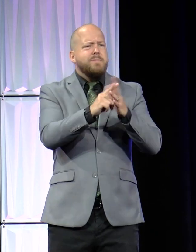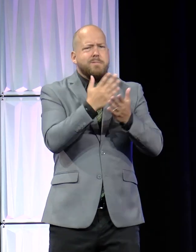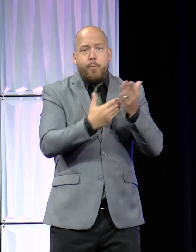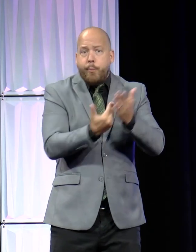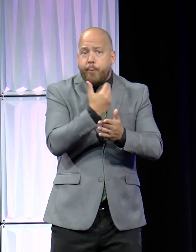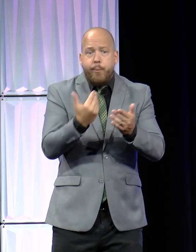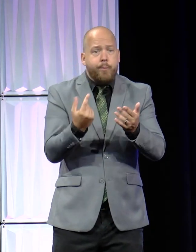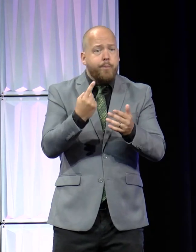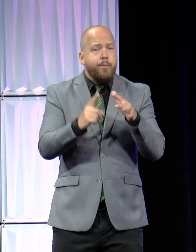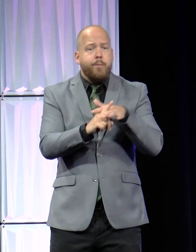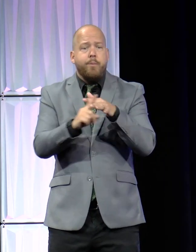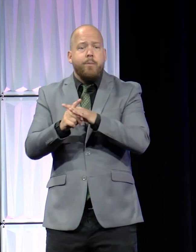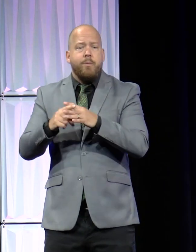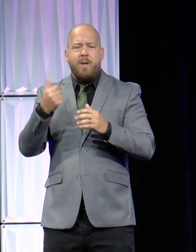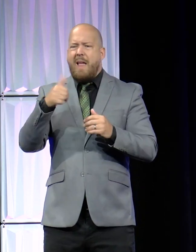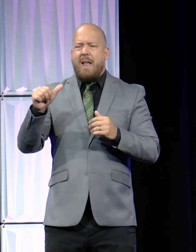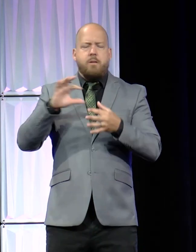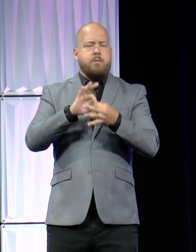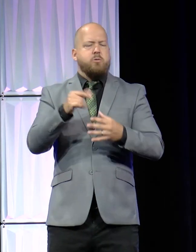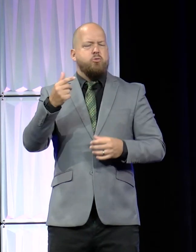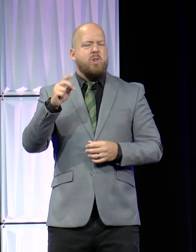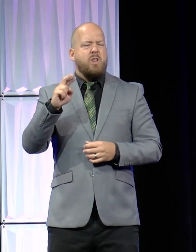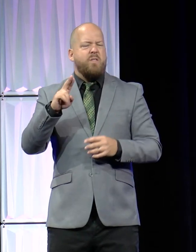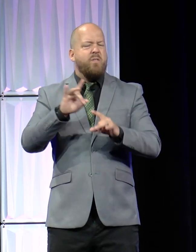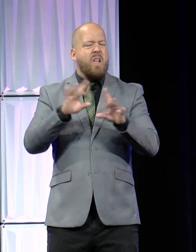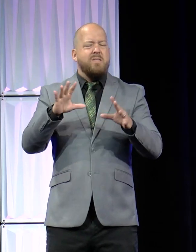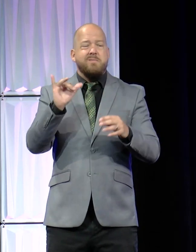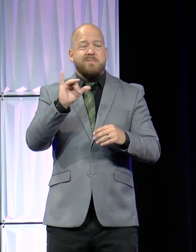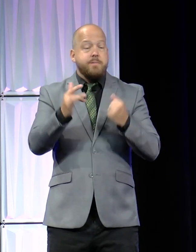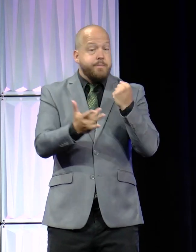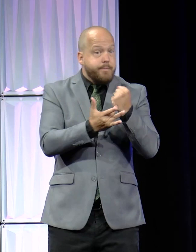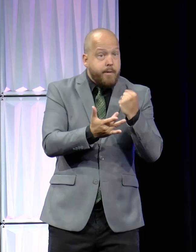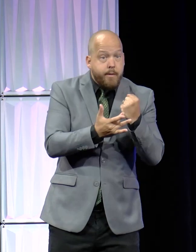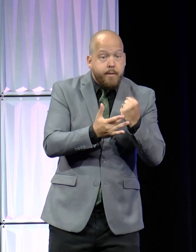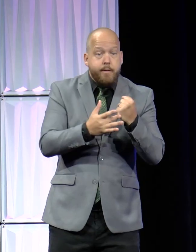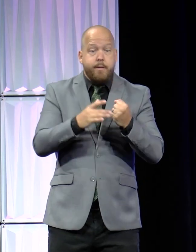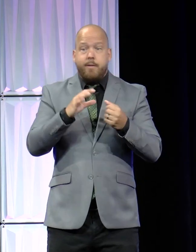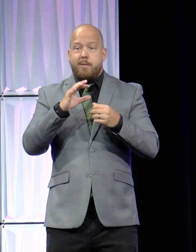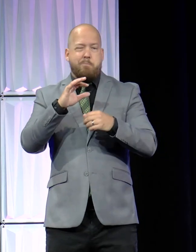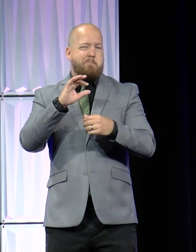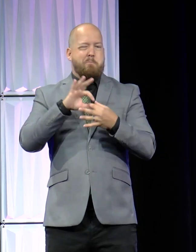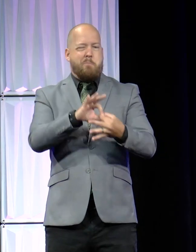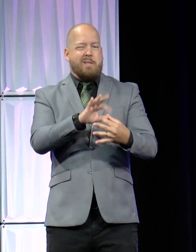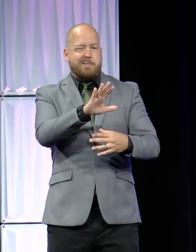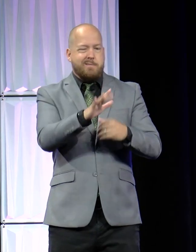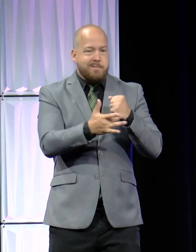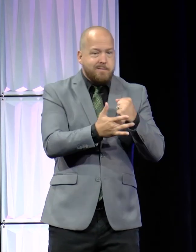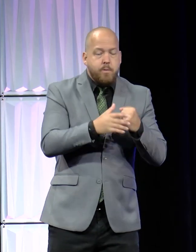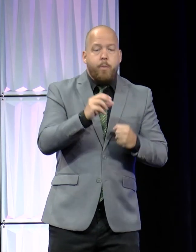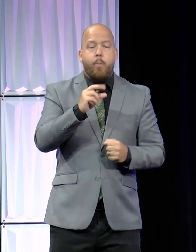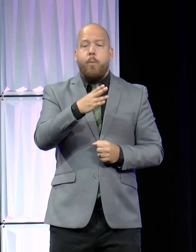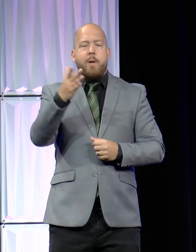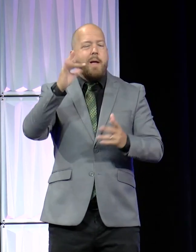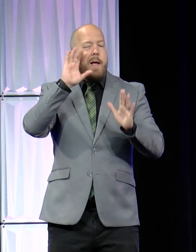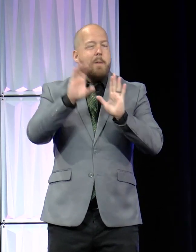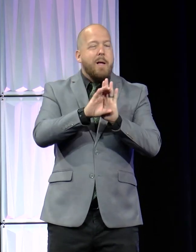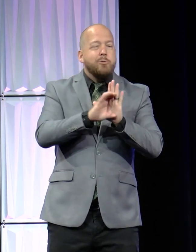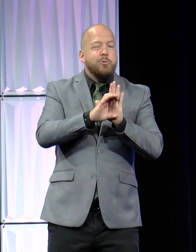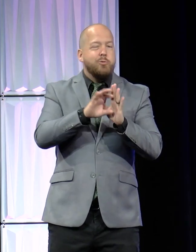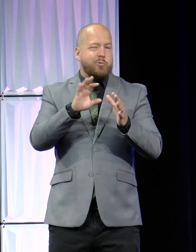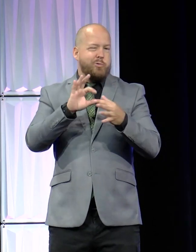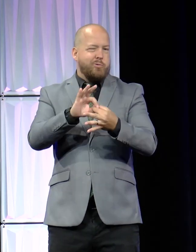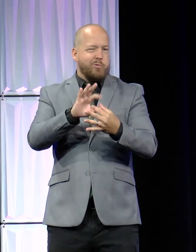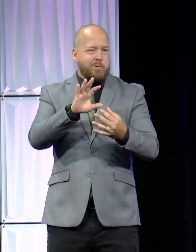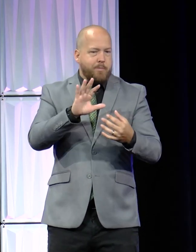like technology-facilitated gender-based violence, including image-based sexual abuse. And I have to say, I really commend